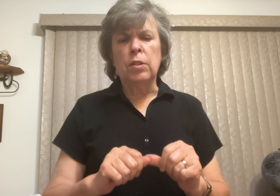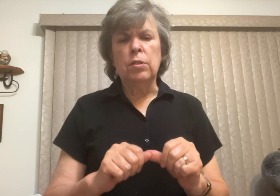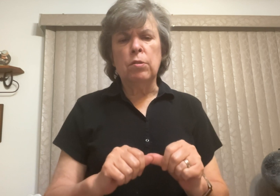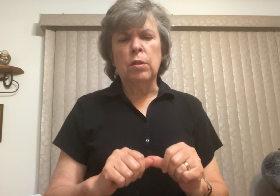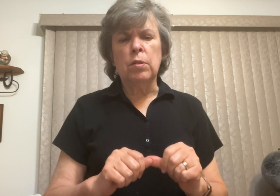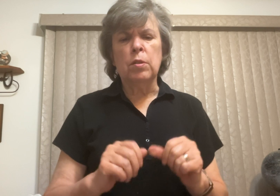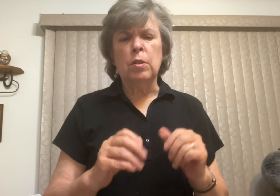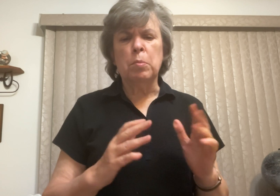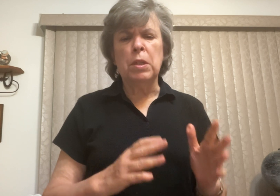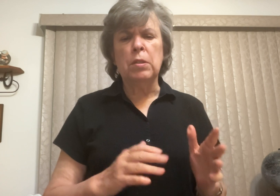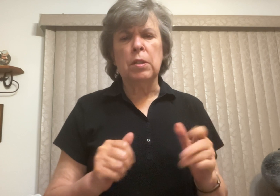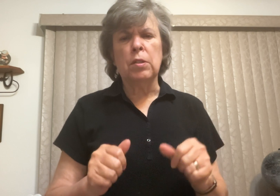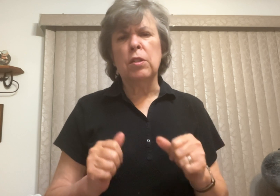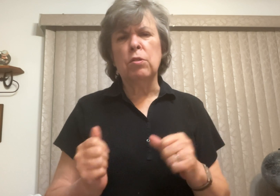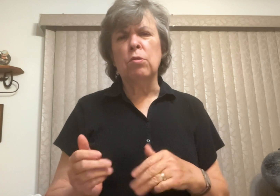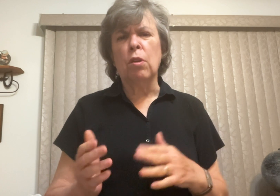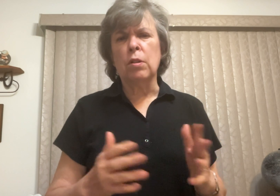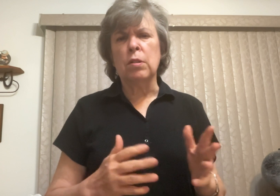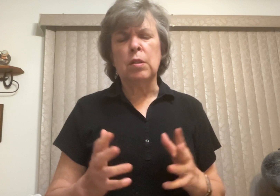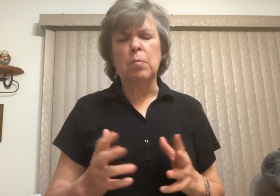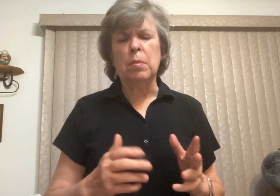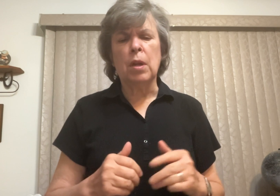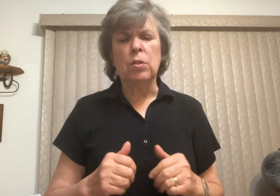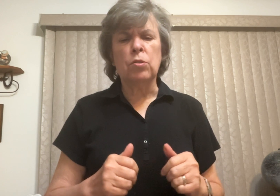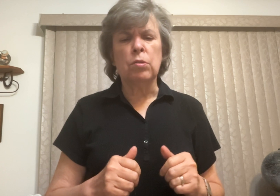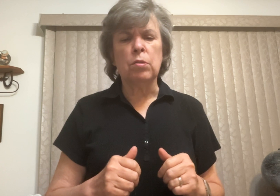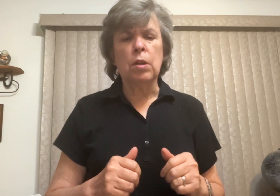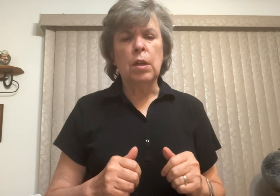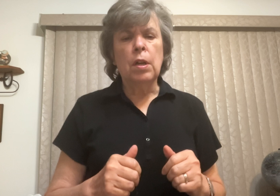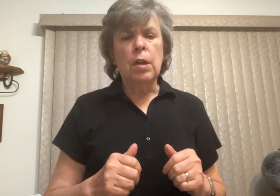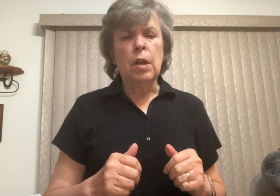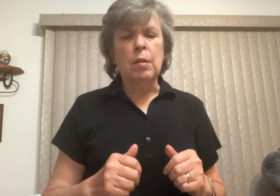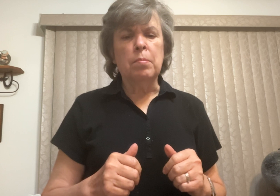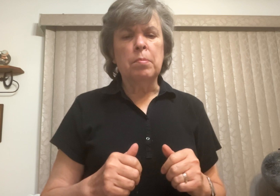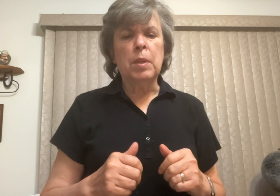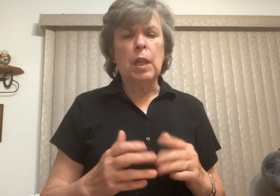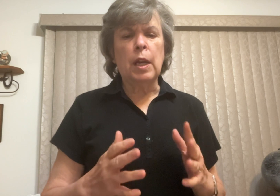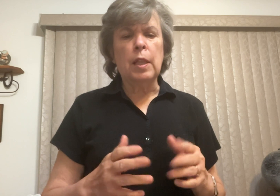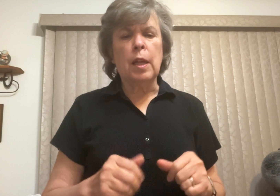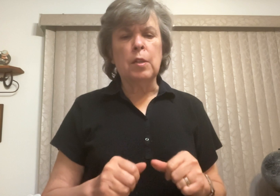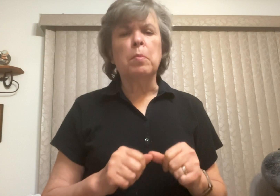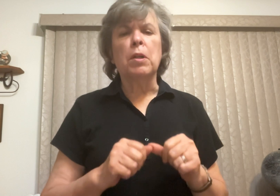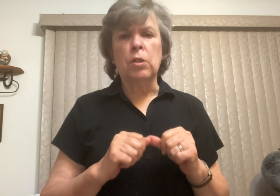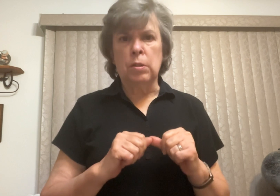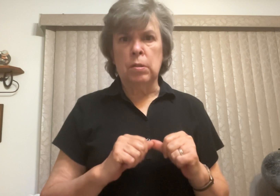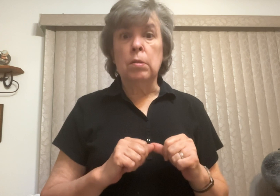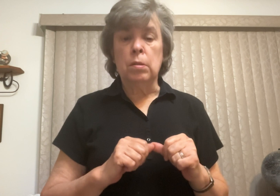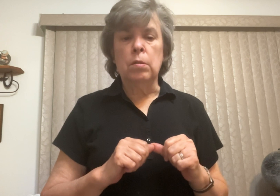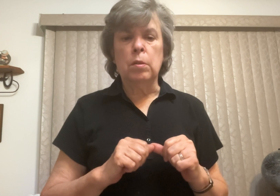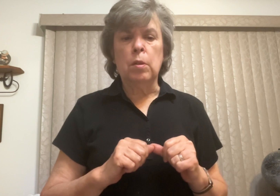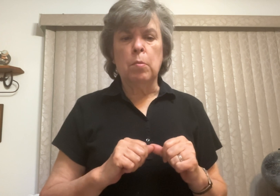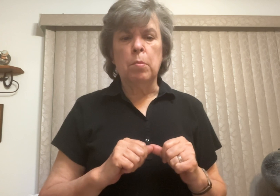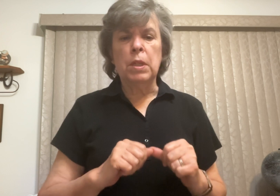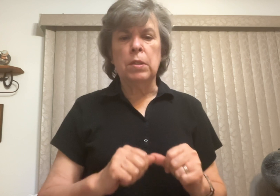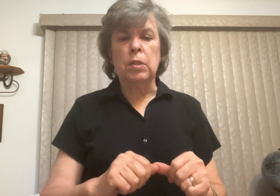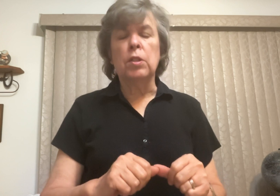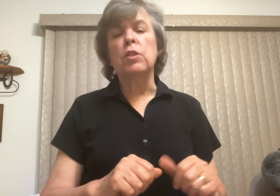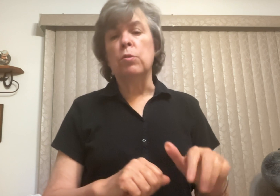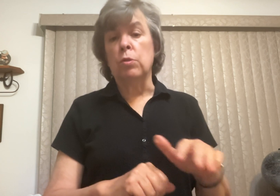continue, because peace, continue, darkness, I'm not sure that I like that as much as peace continues